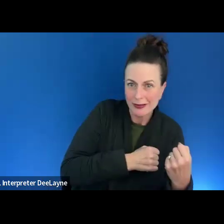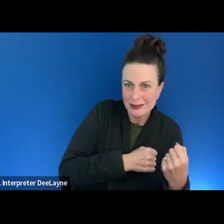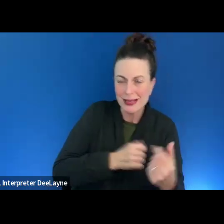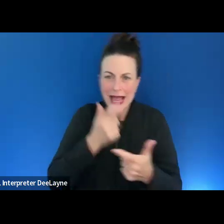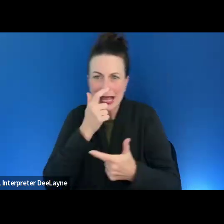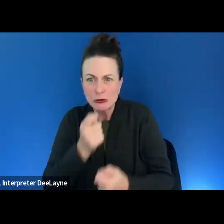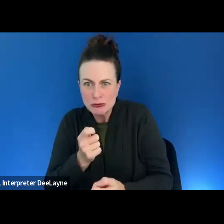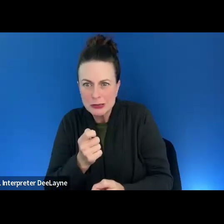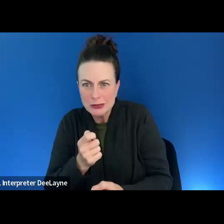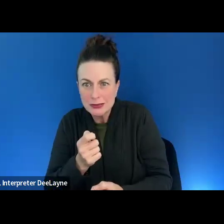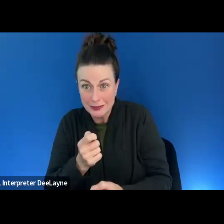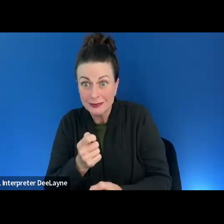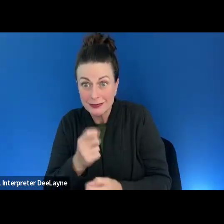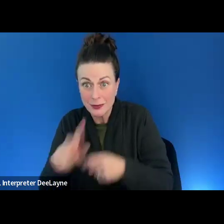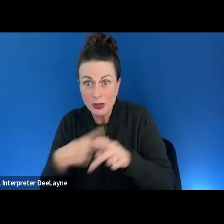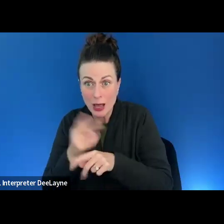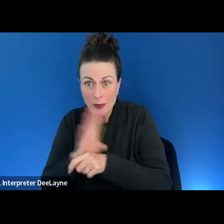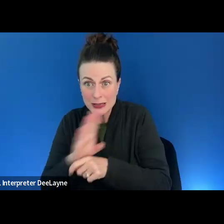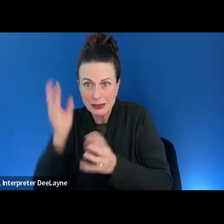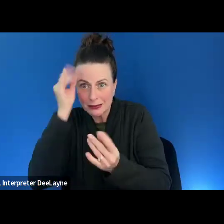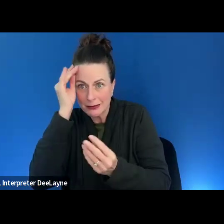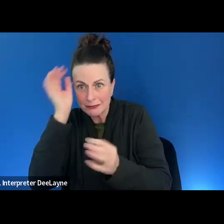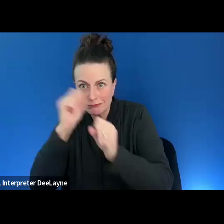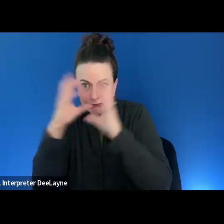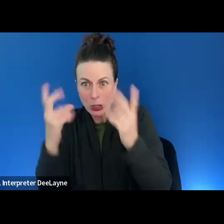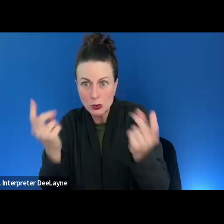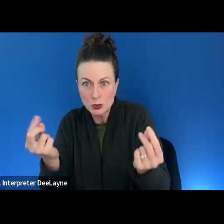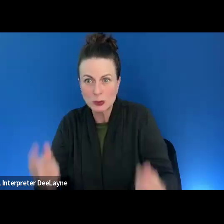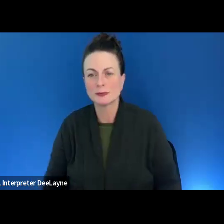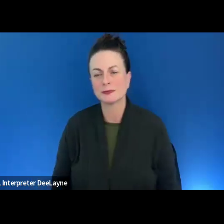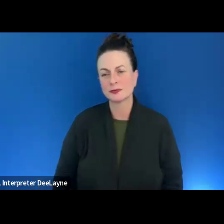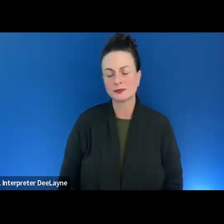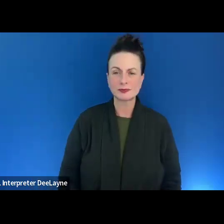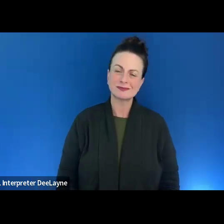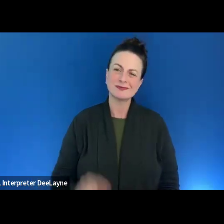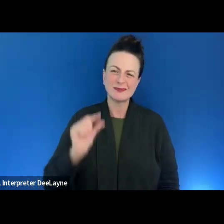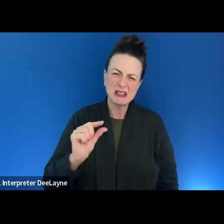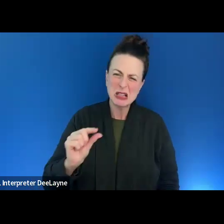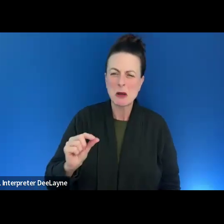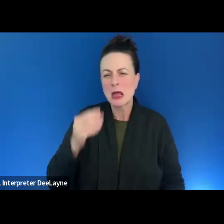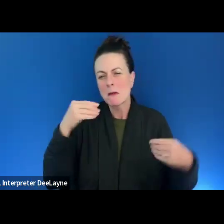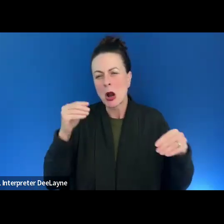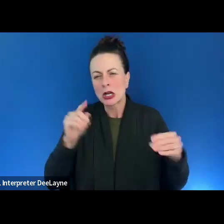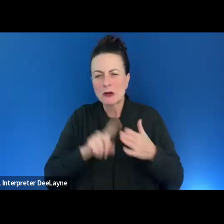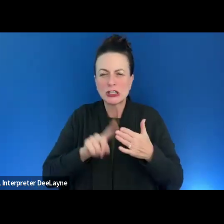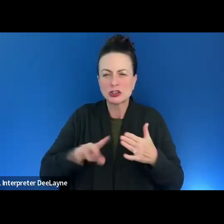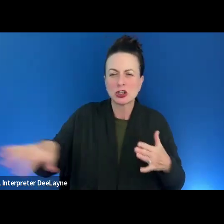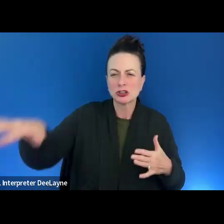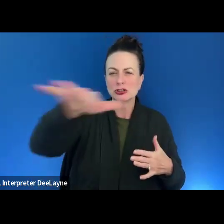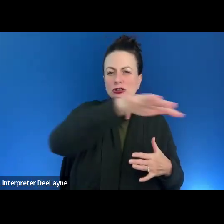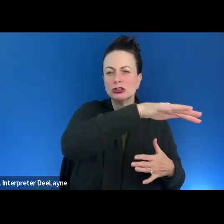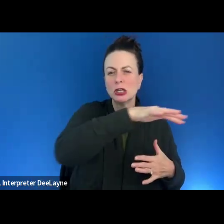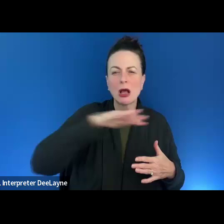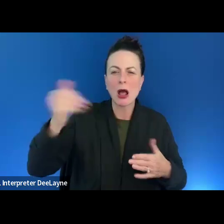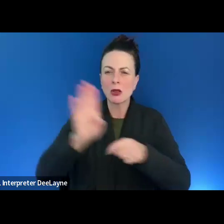are your interests? Right? What type of business are you thinking about doing? Do a little bit of market research, right? I want you to look and